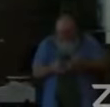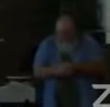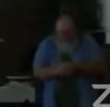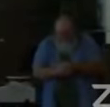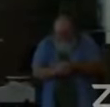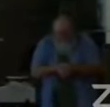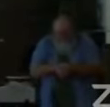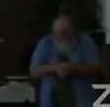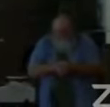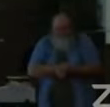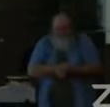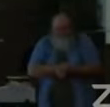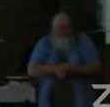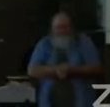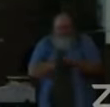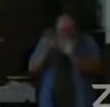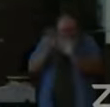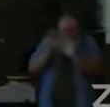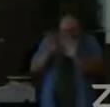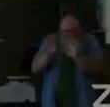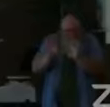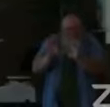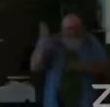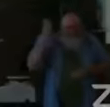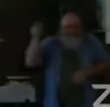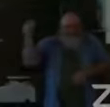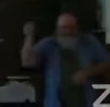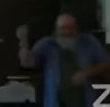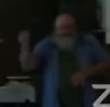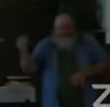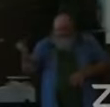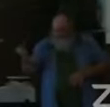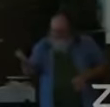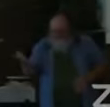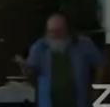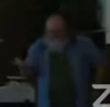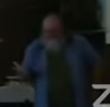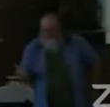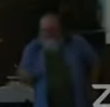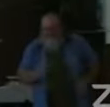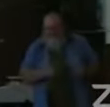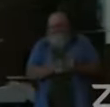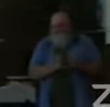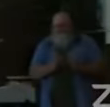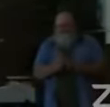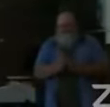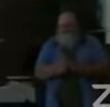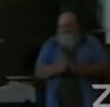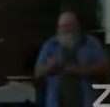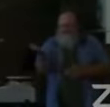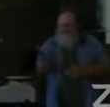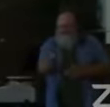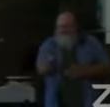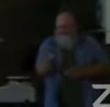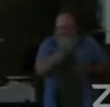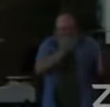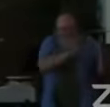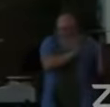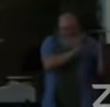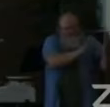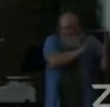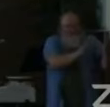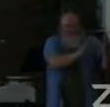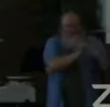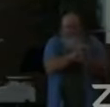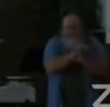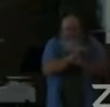Jewish leaders. Our doors are locked, but not for fear of the Jewish leaders. Jesus came and he stood among them and he said, "Peace be